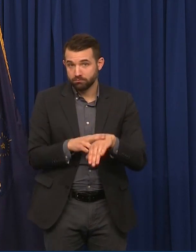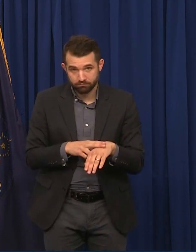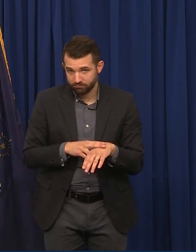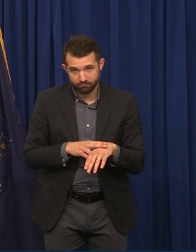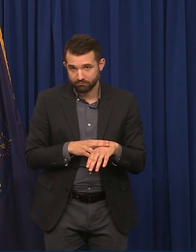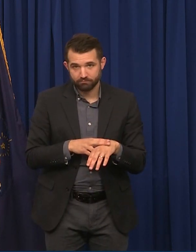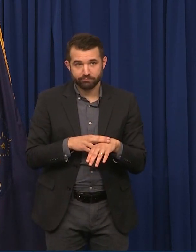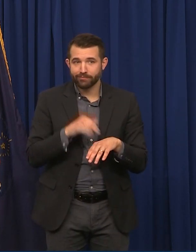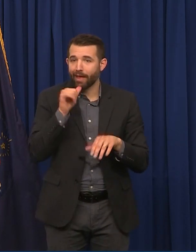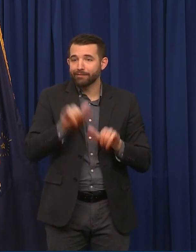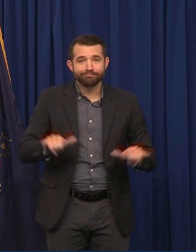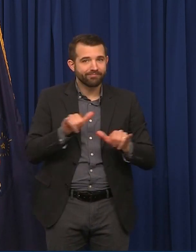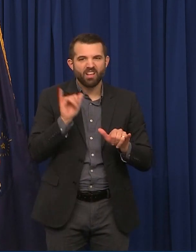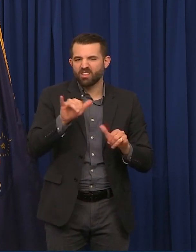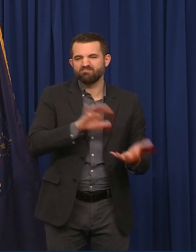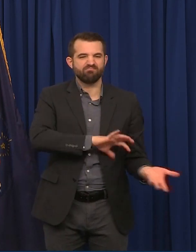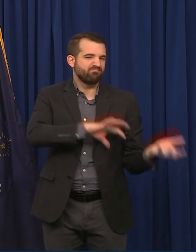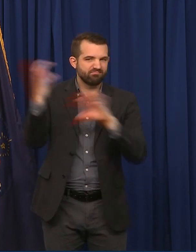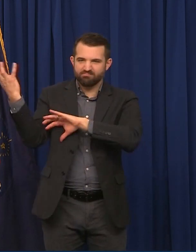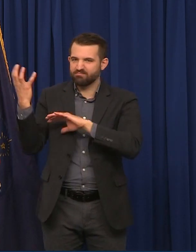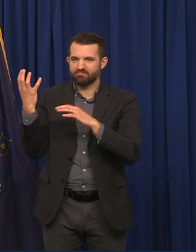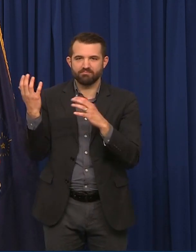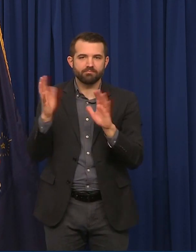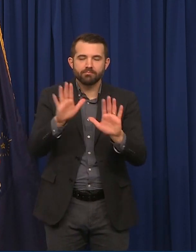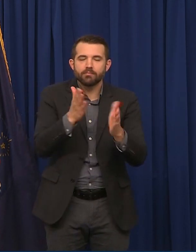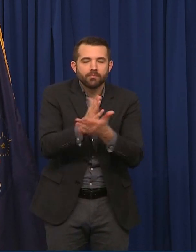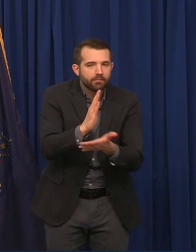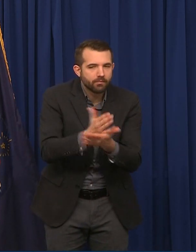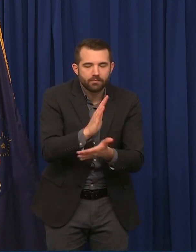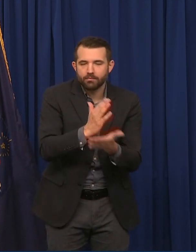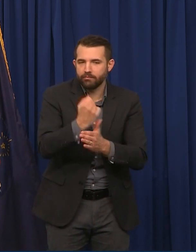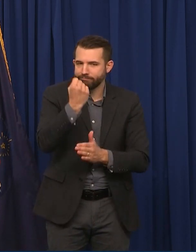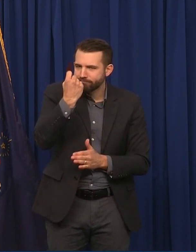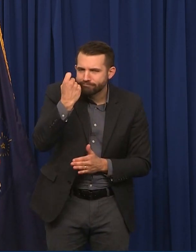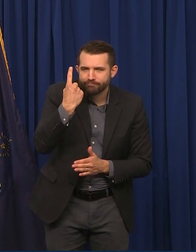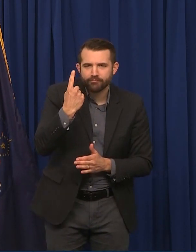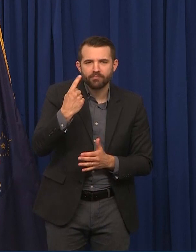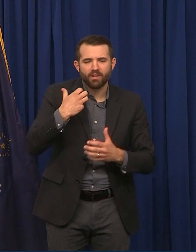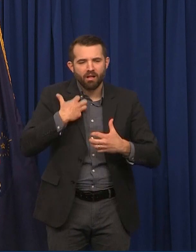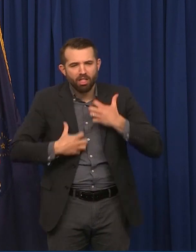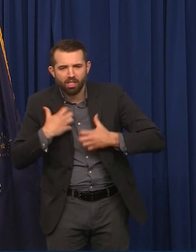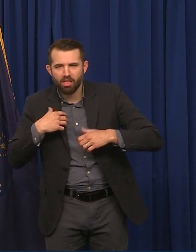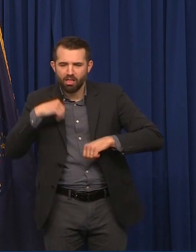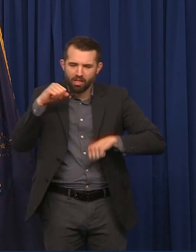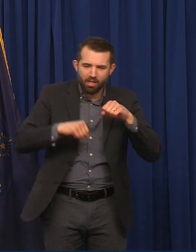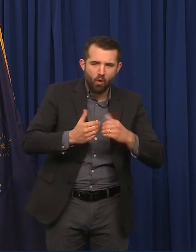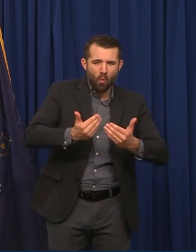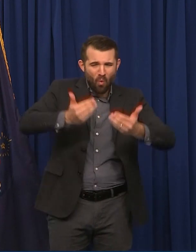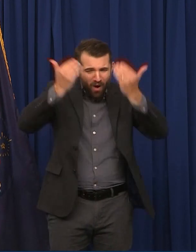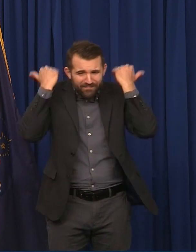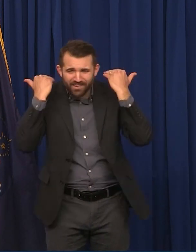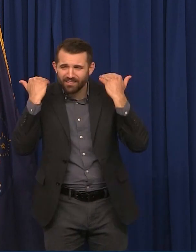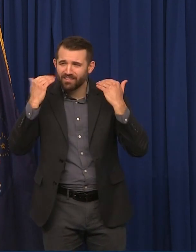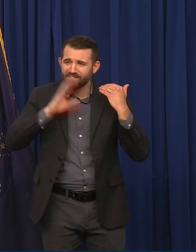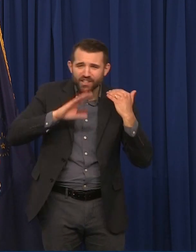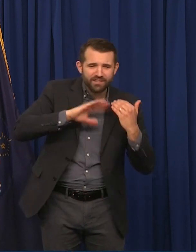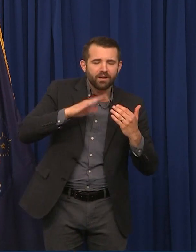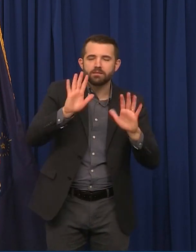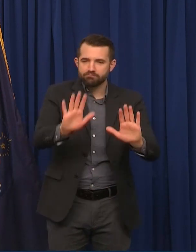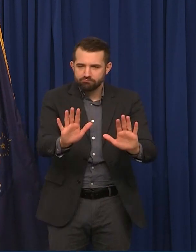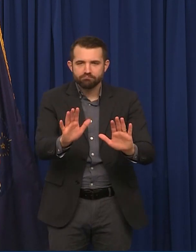everybody to get help, to talk to somebody. There are folks who can be there for you, even if they're not with